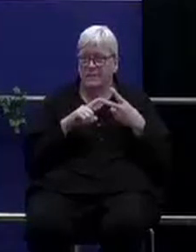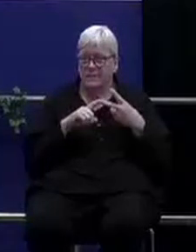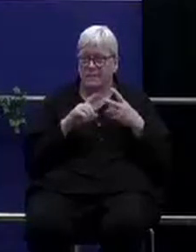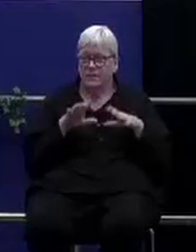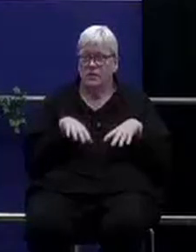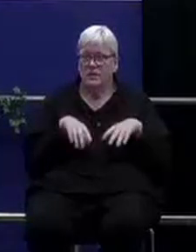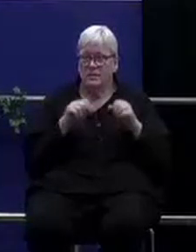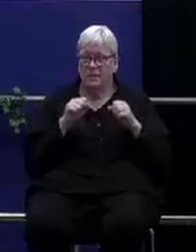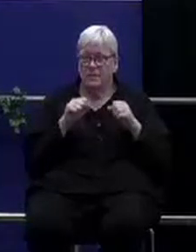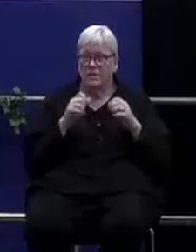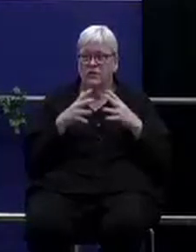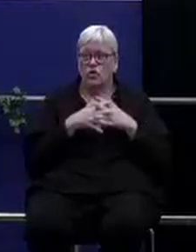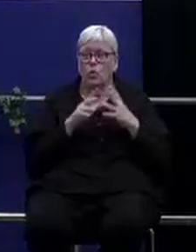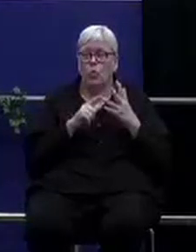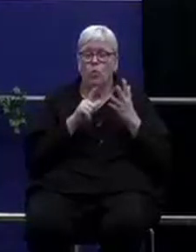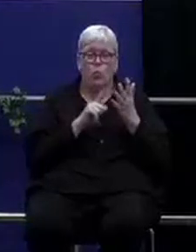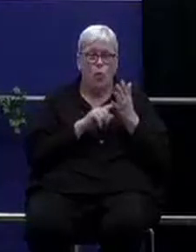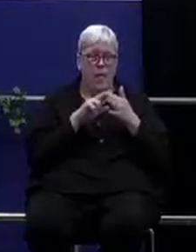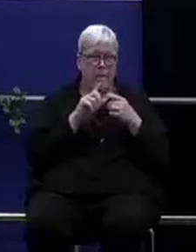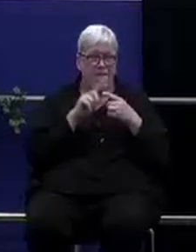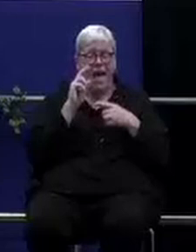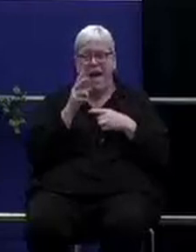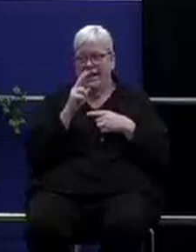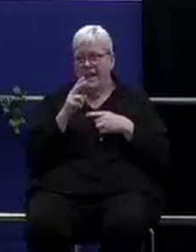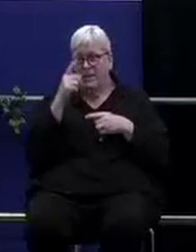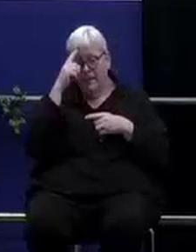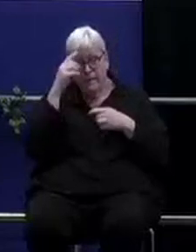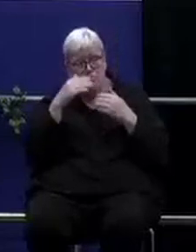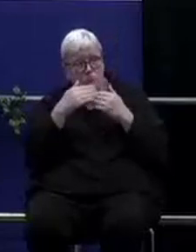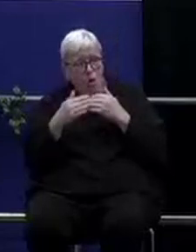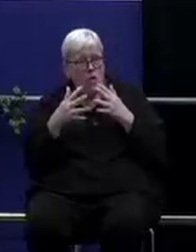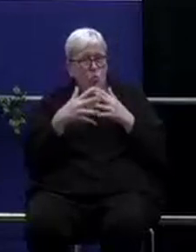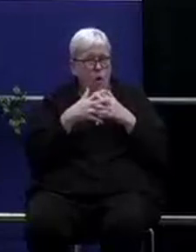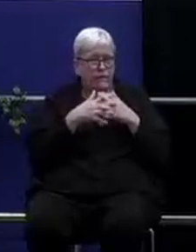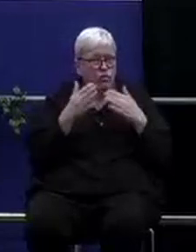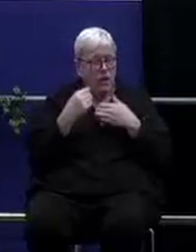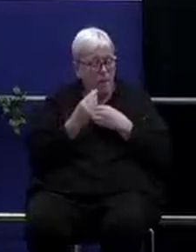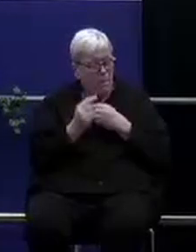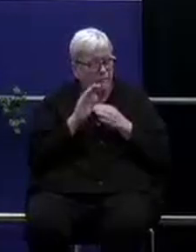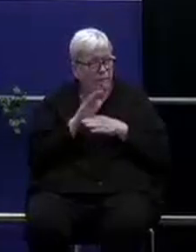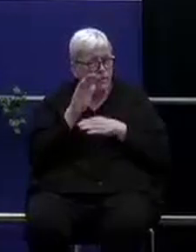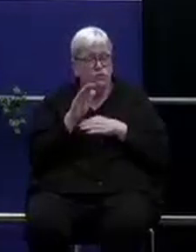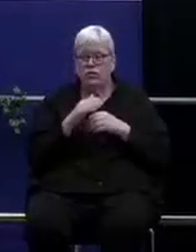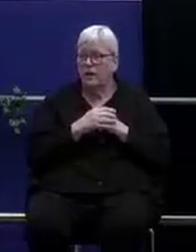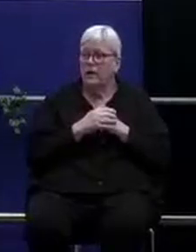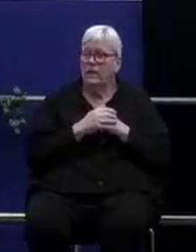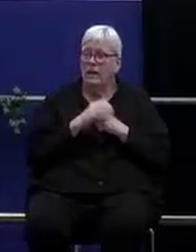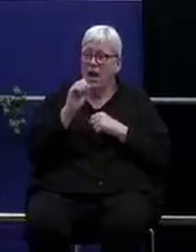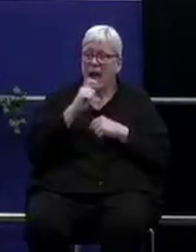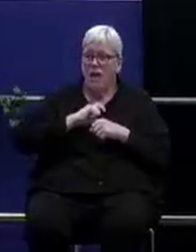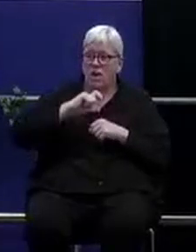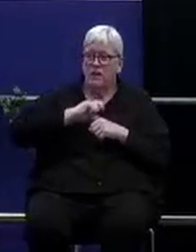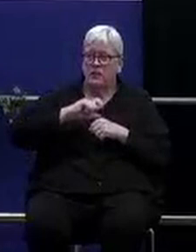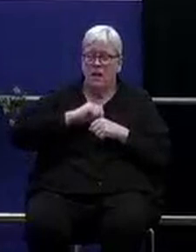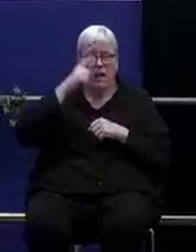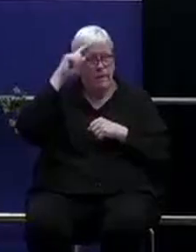maybe writing Wolfe again. Yeah. Do you think there is more Wolfe to come? Is that, would you like to revisit her character and see where